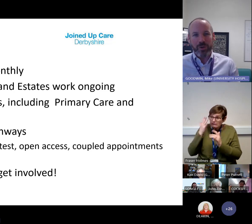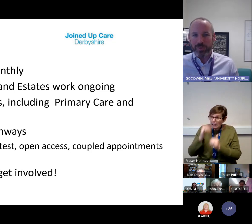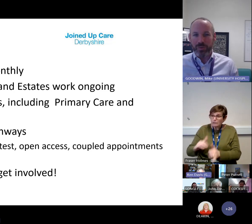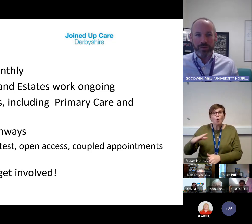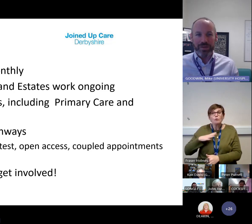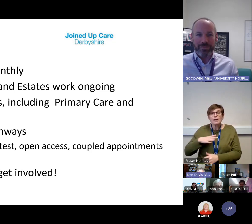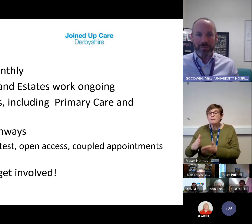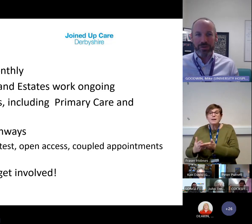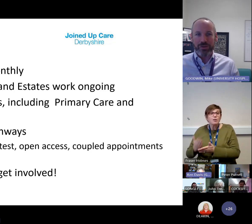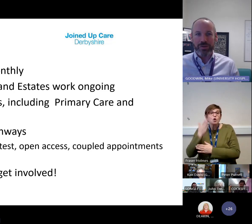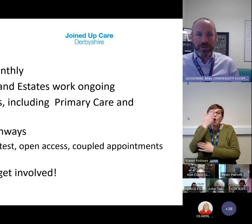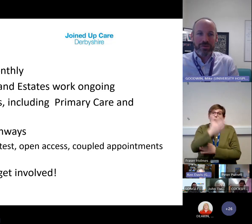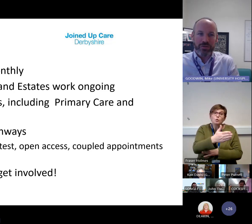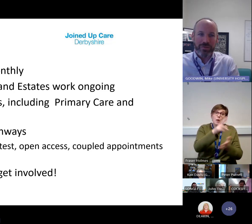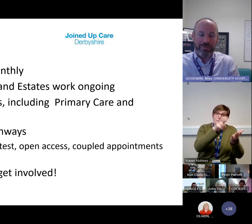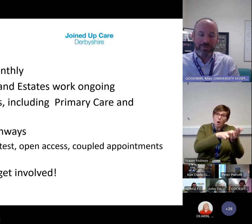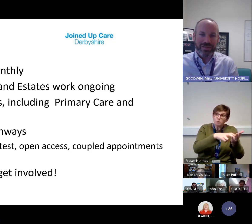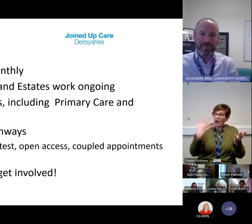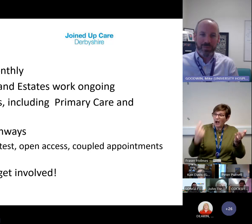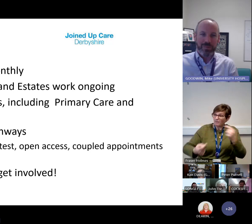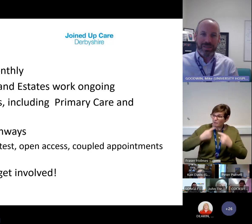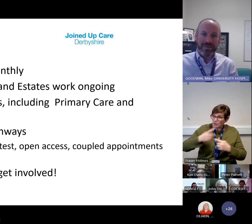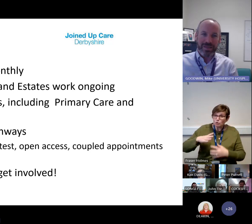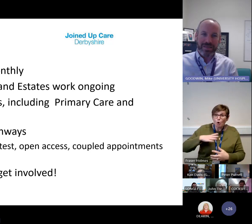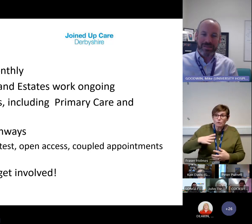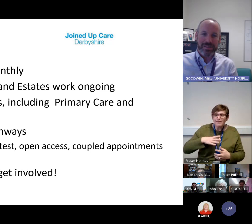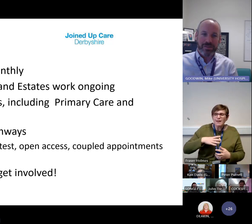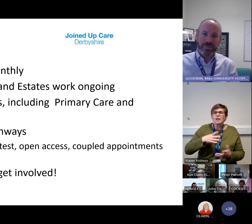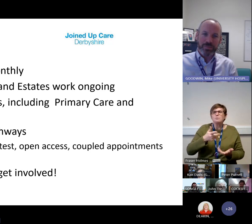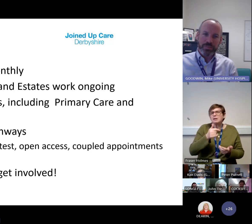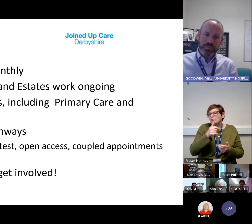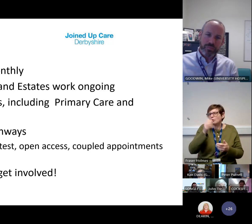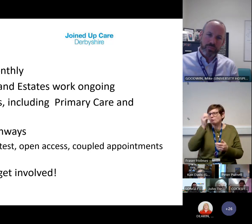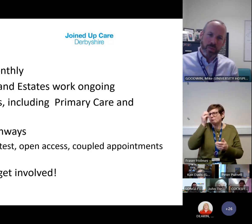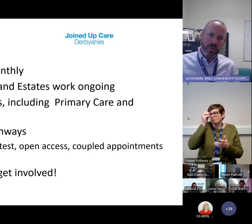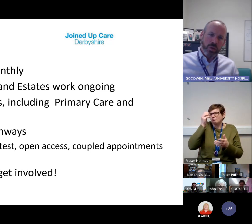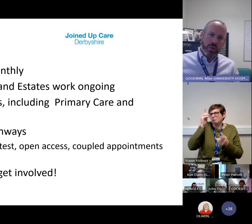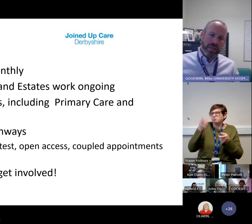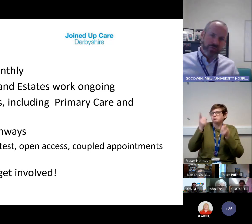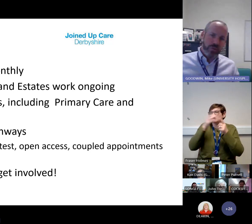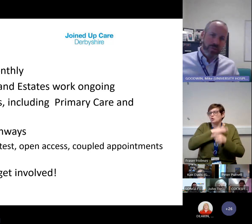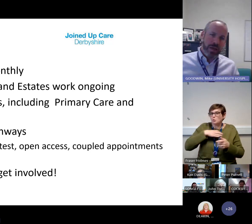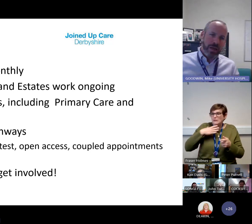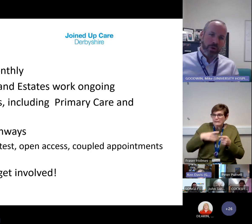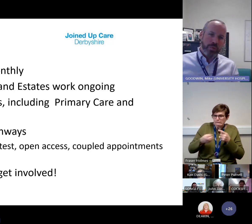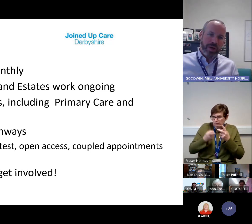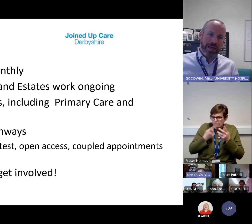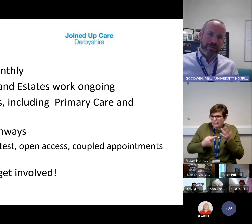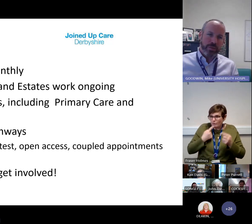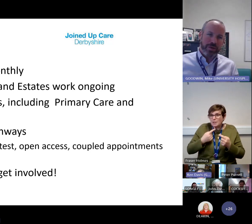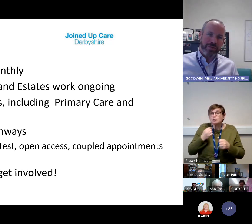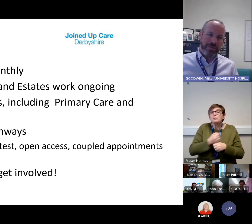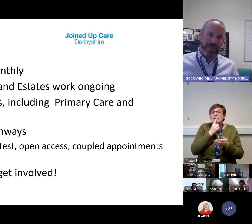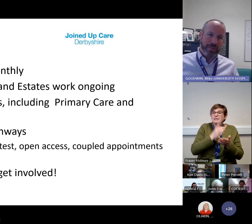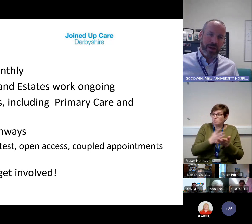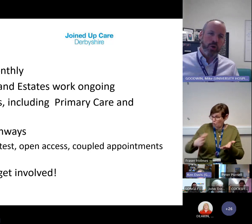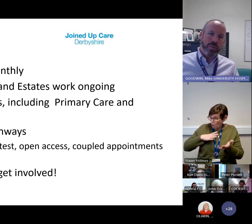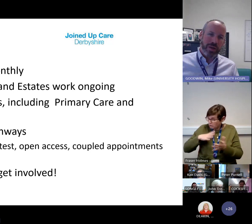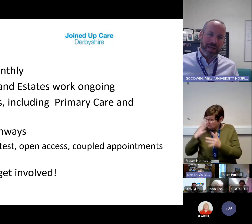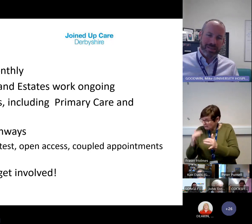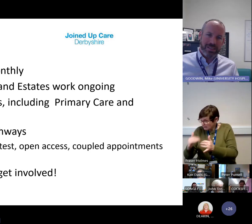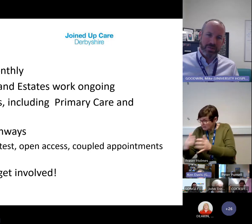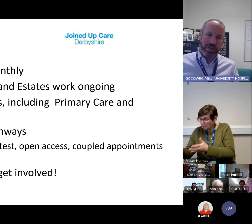clinical appointment with all of the information that the consultant, for example, will need to make a decision. In some appropriate areas, we're even thinking